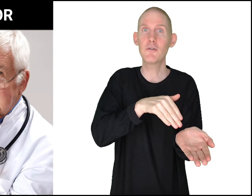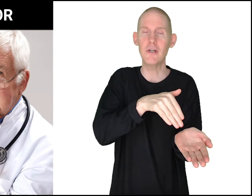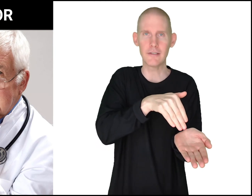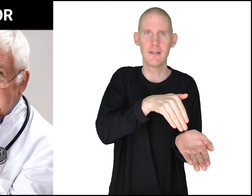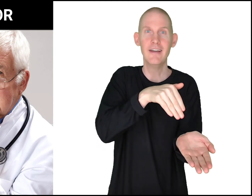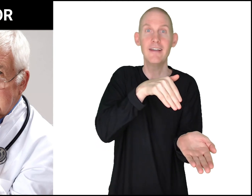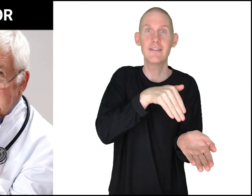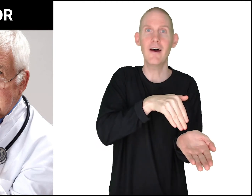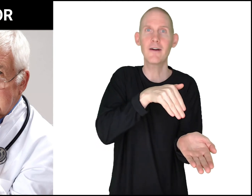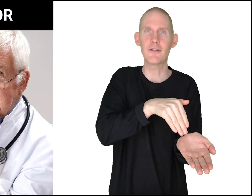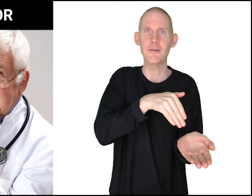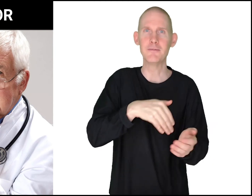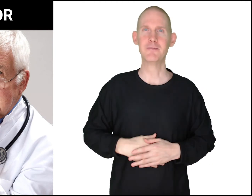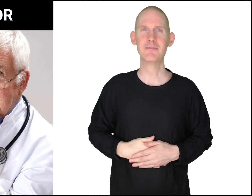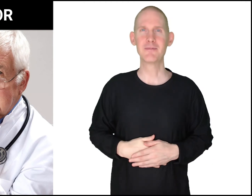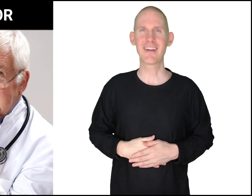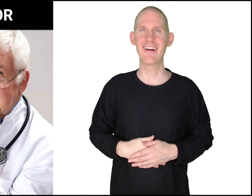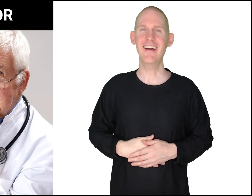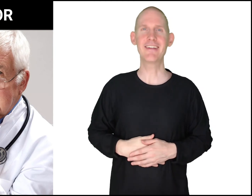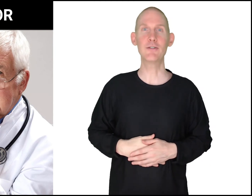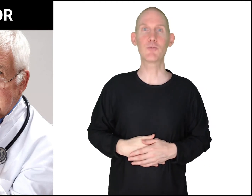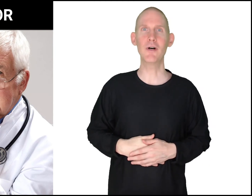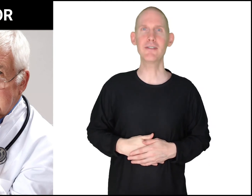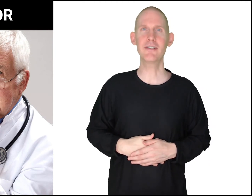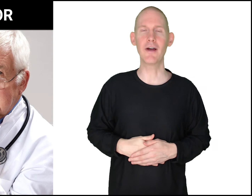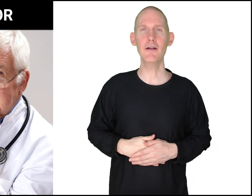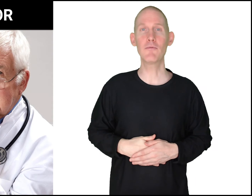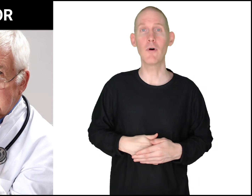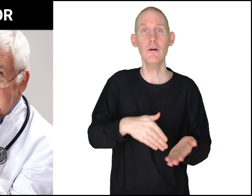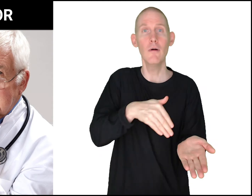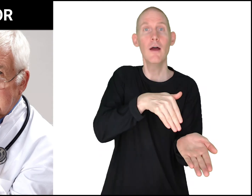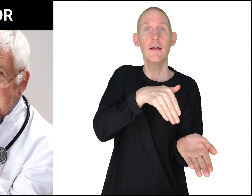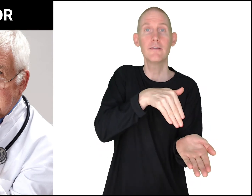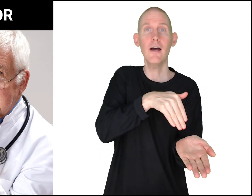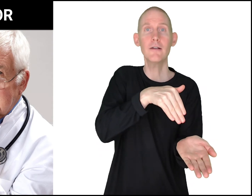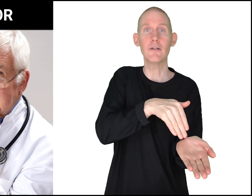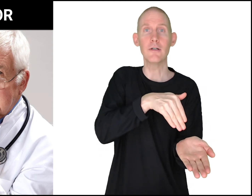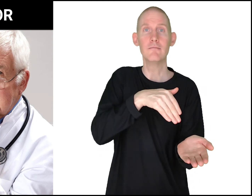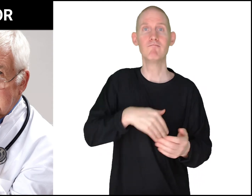wrist. Doctor. All right, this was the sign for doctor.